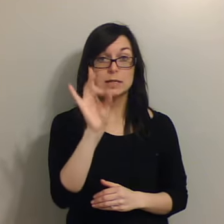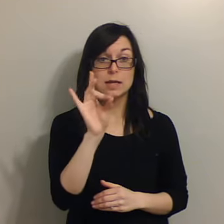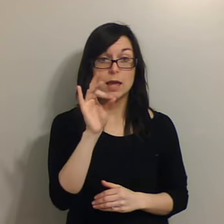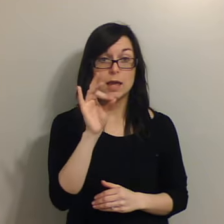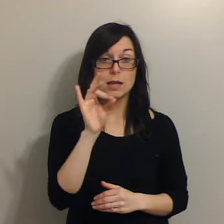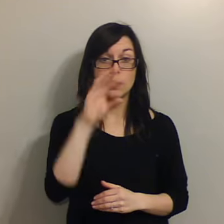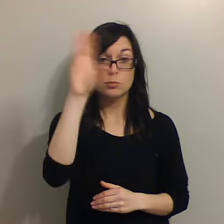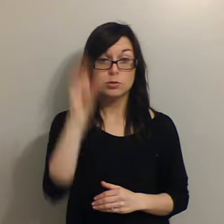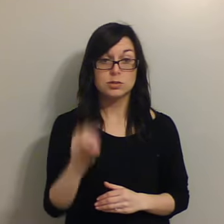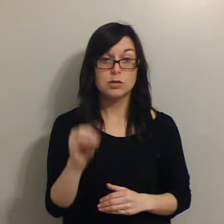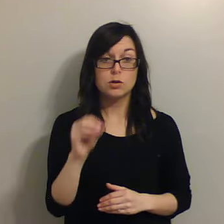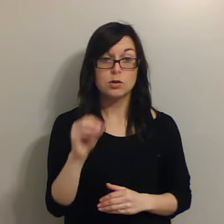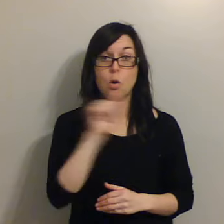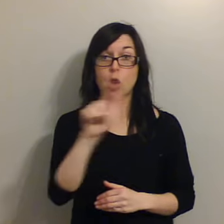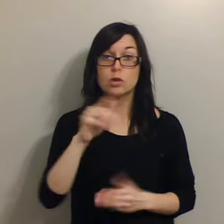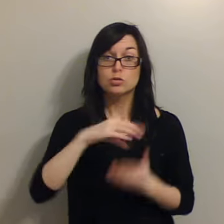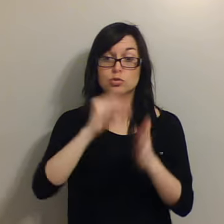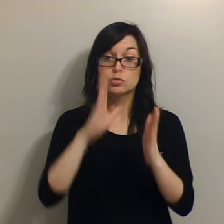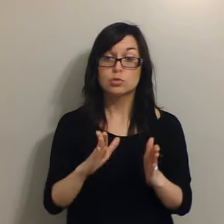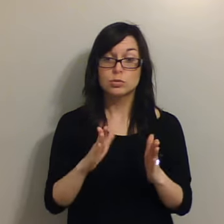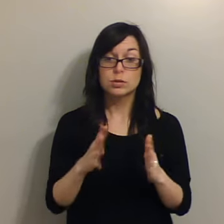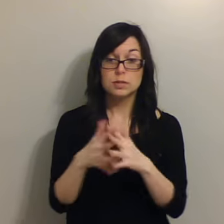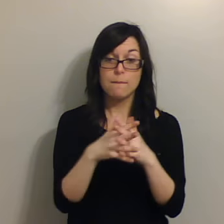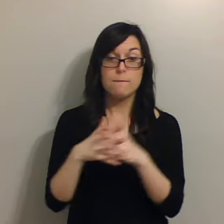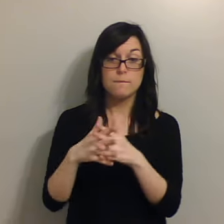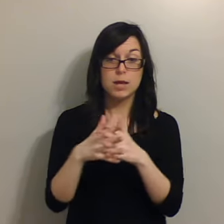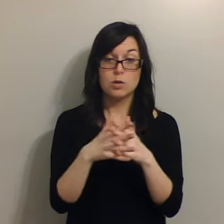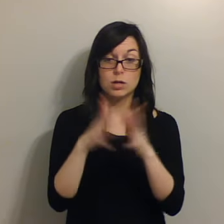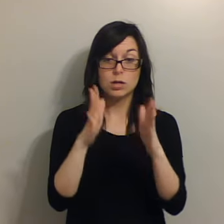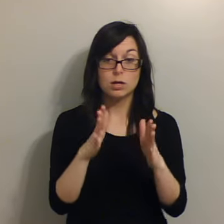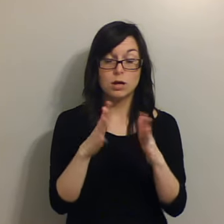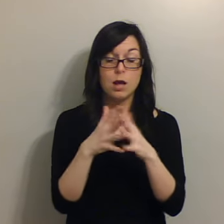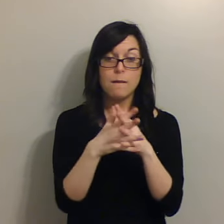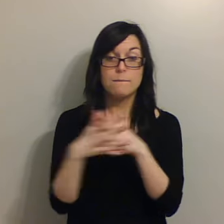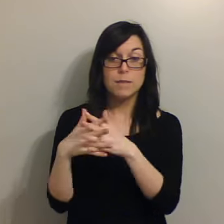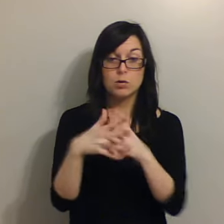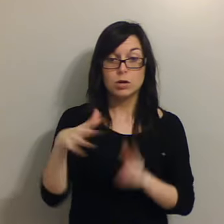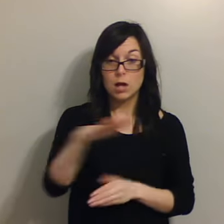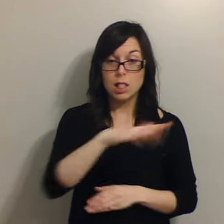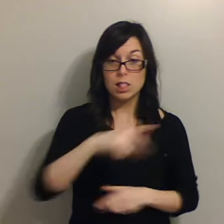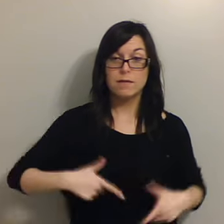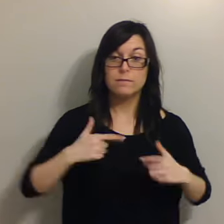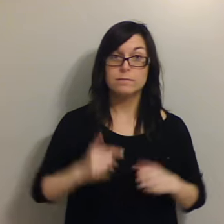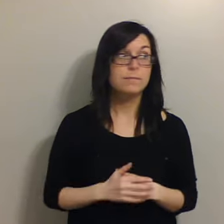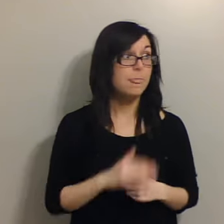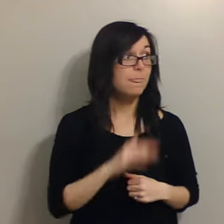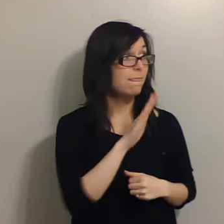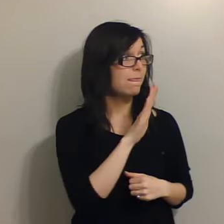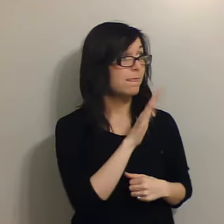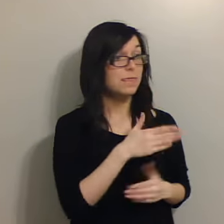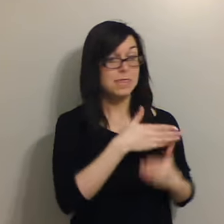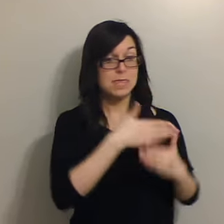next term, that student called a 4.0 grade point average. The only thing we can change was his